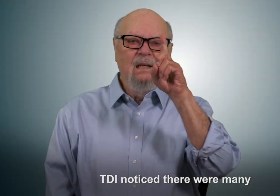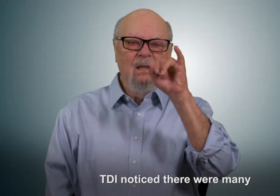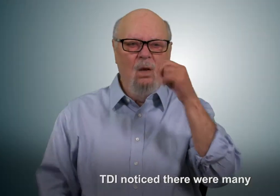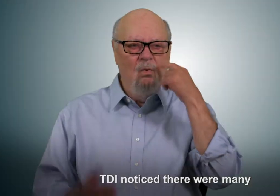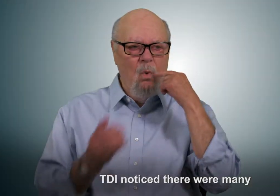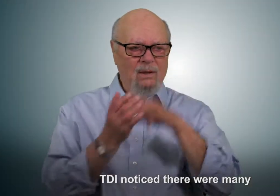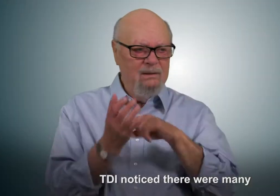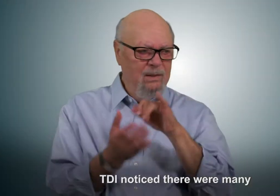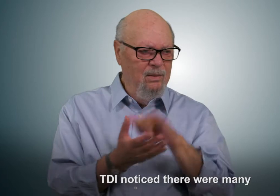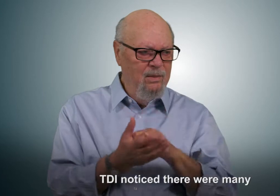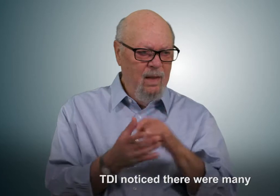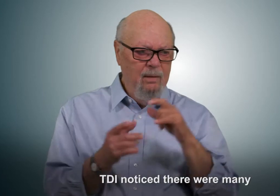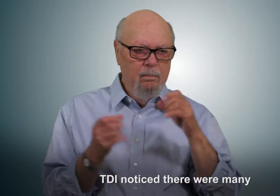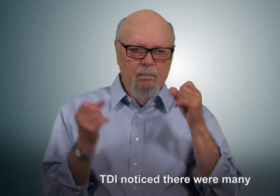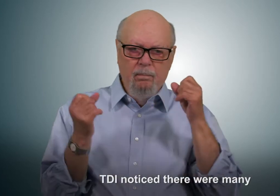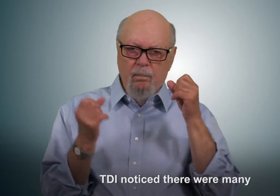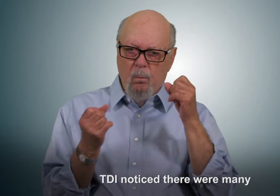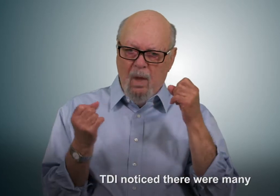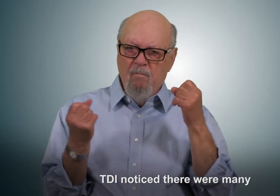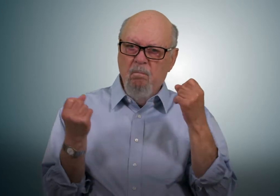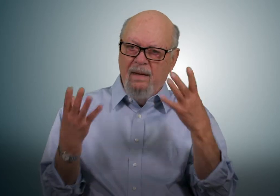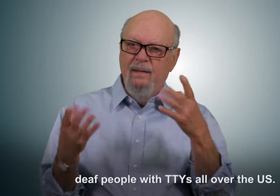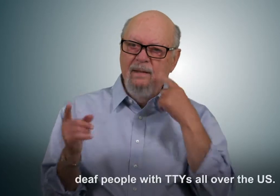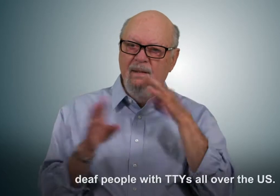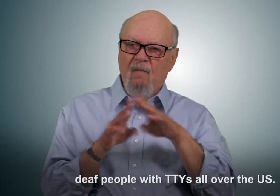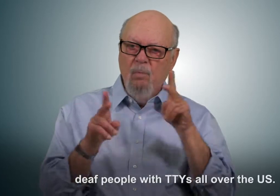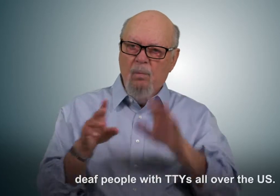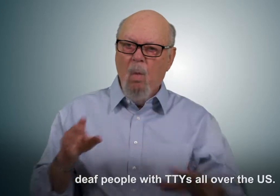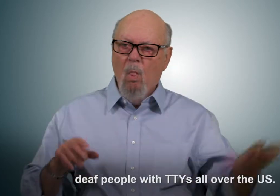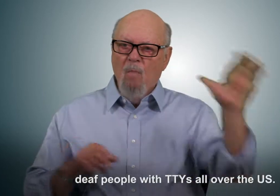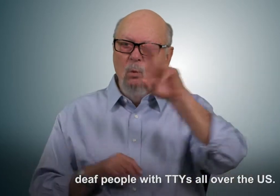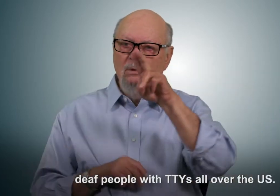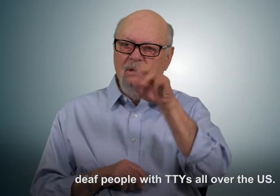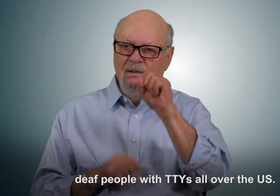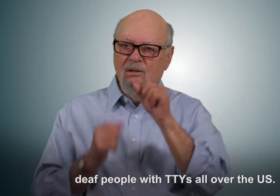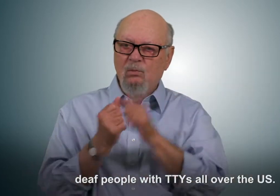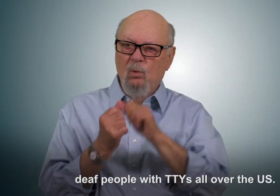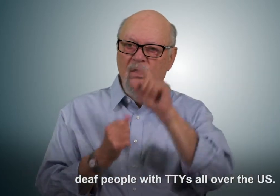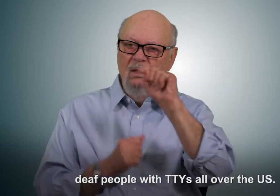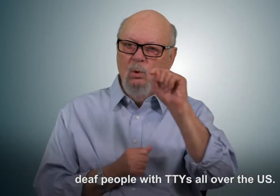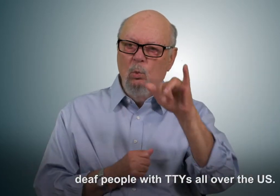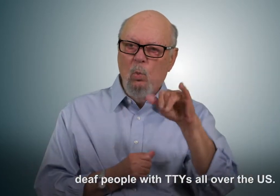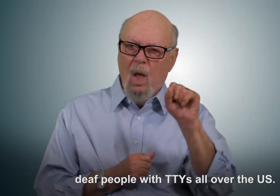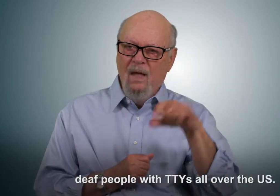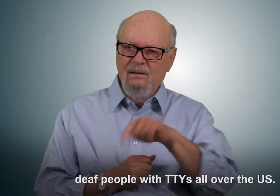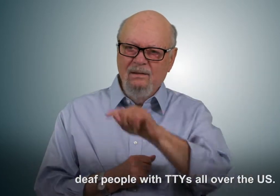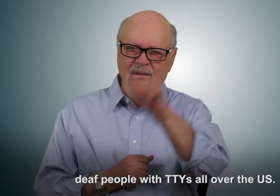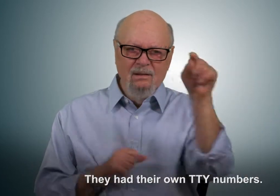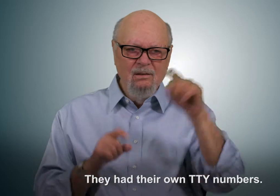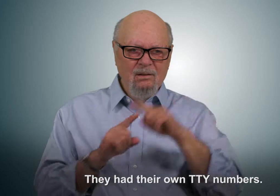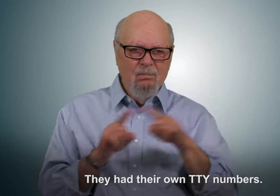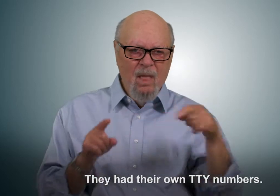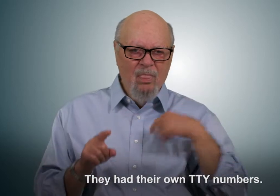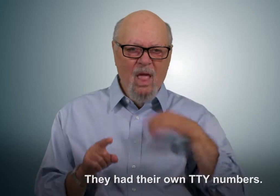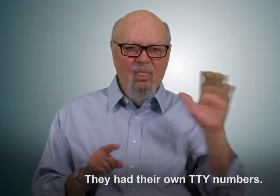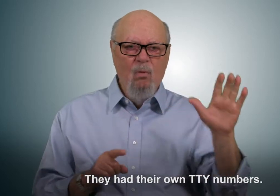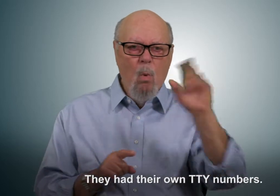TDI noticed there were many deaf people with TTYs all over the U.S. They had their own